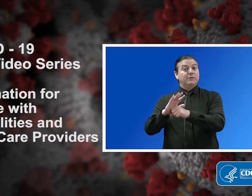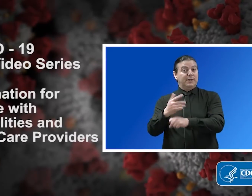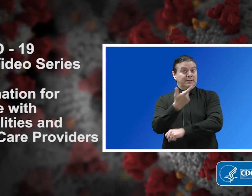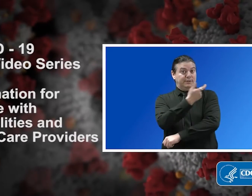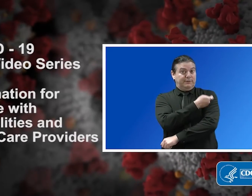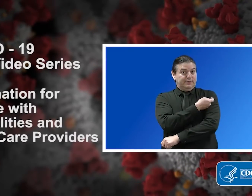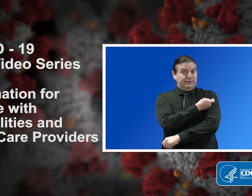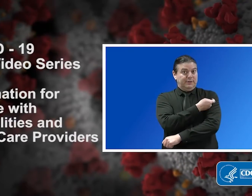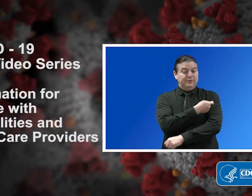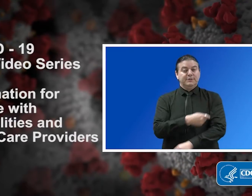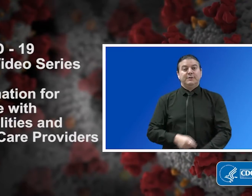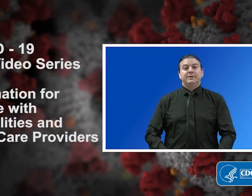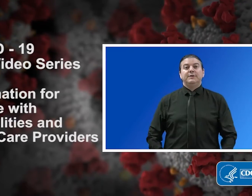COVID-19 vaccination.